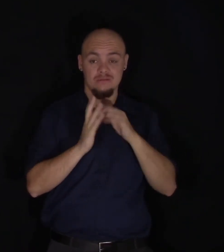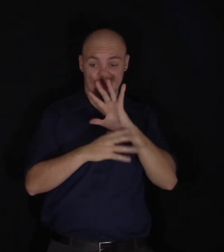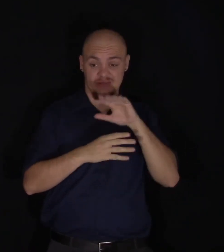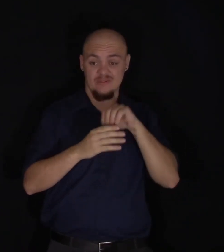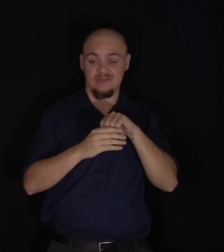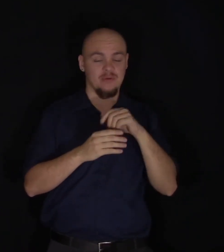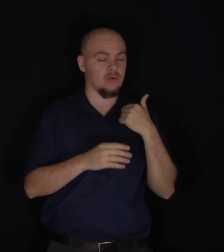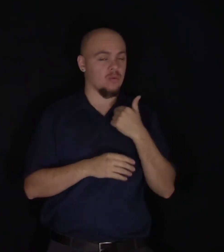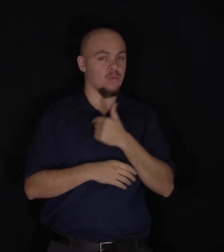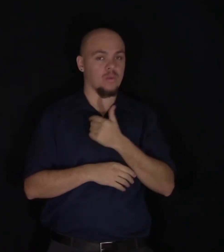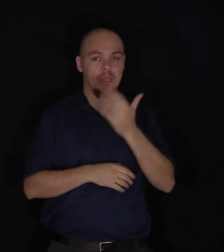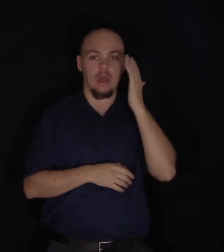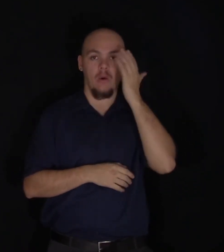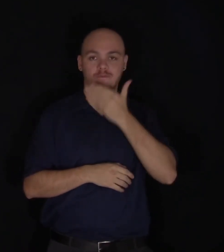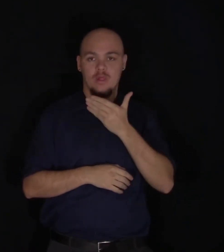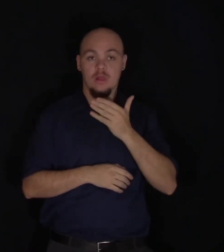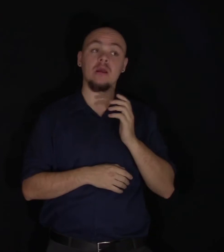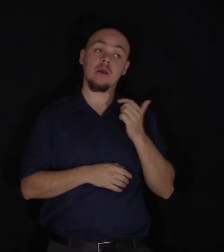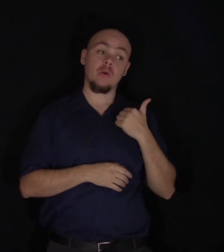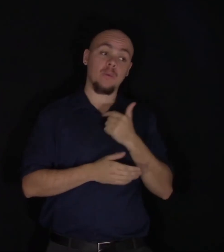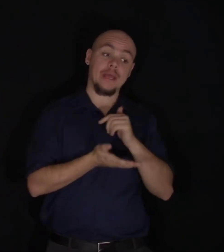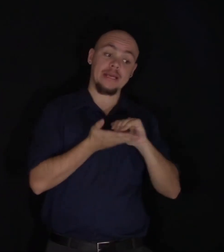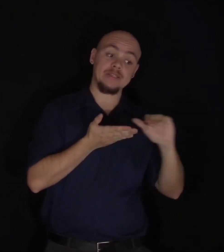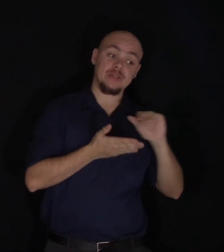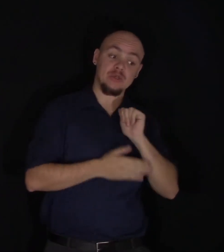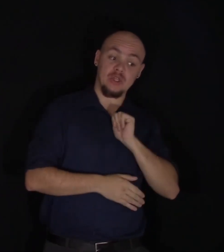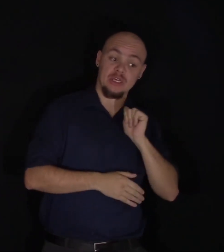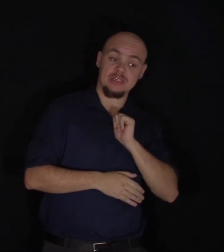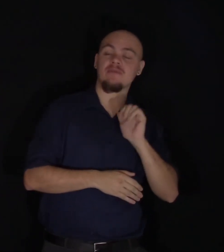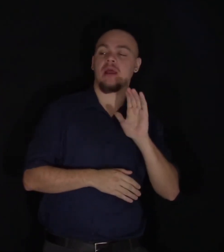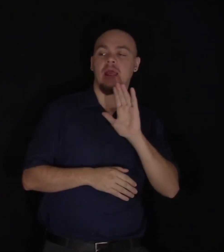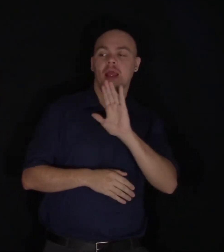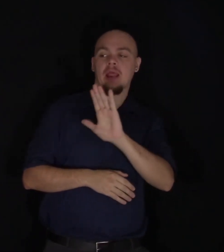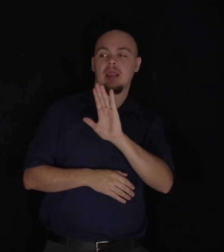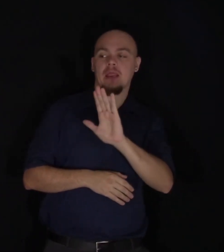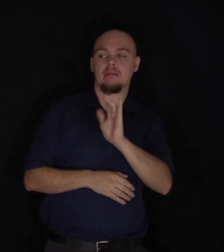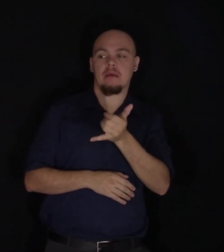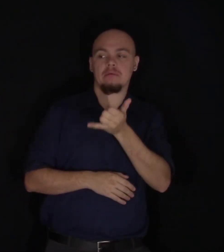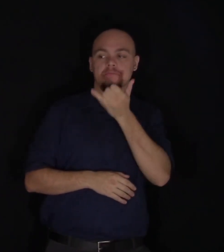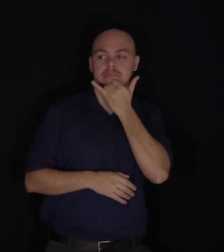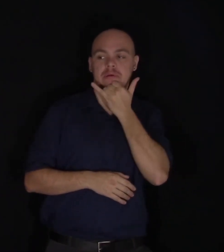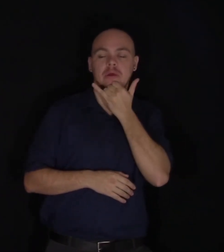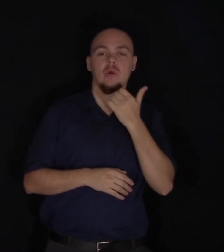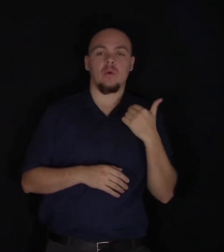give ourselves a free pass, and then we magnify our partner's every misstep.